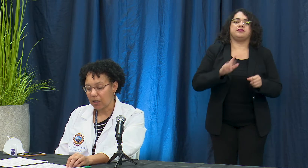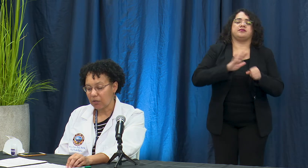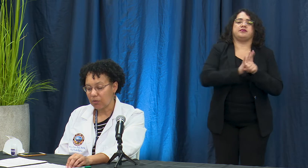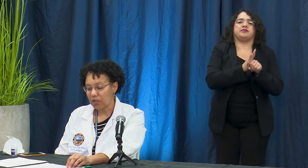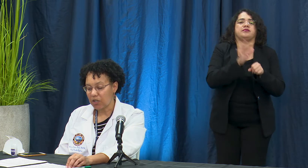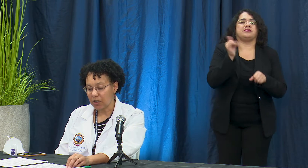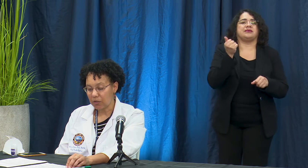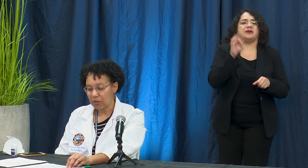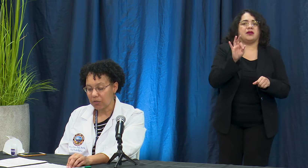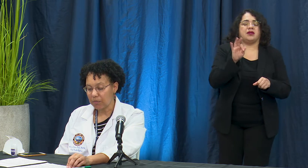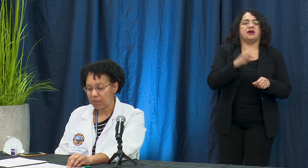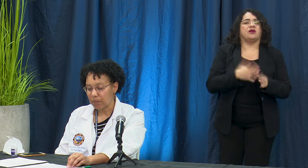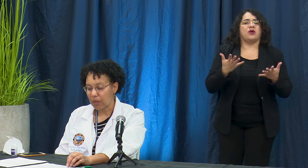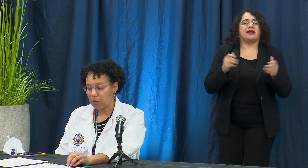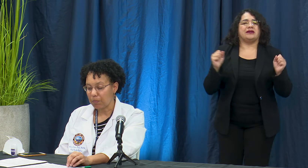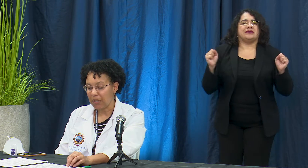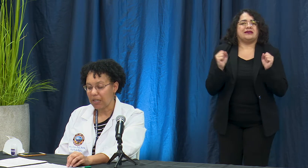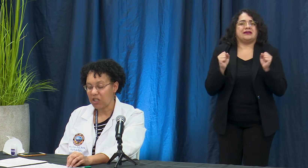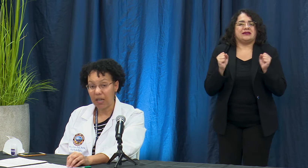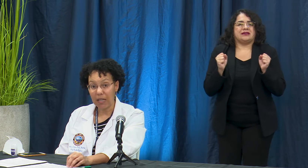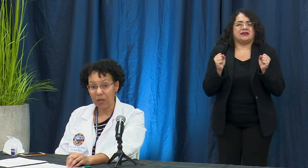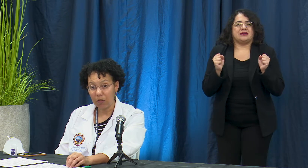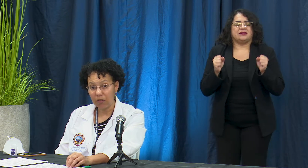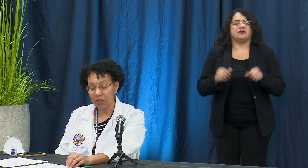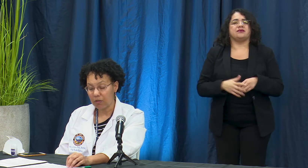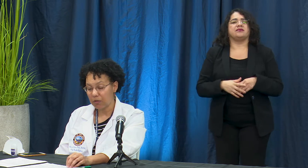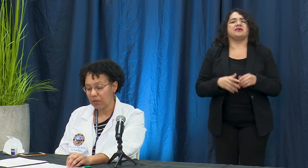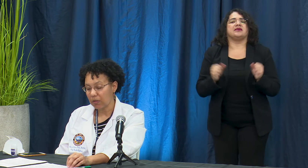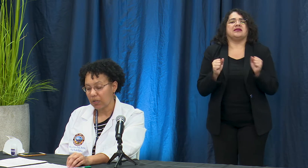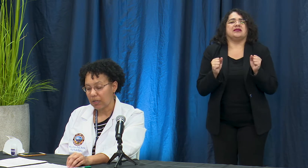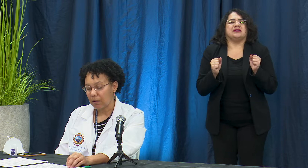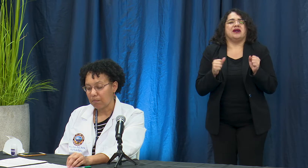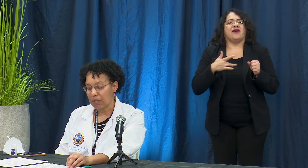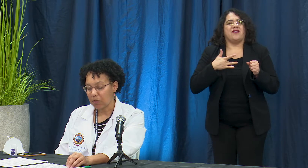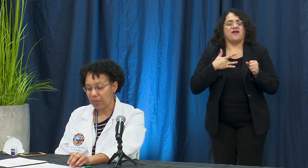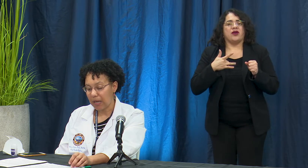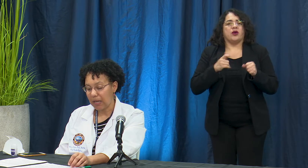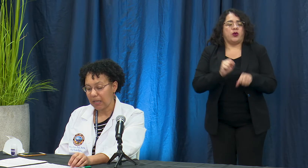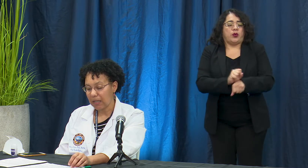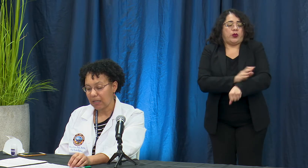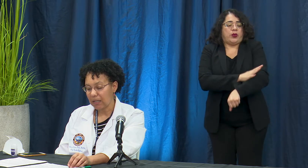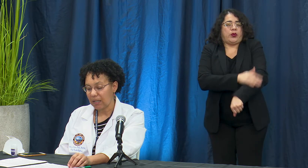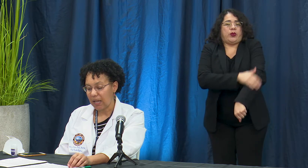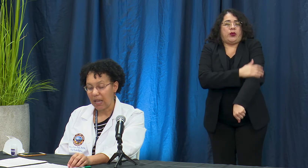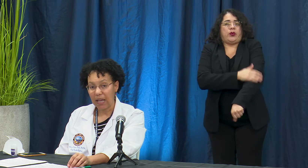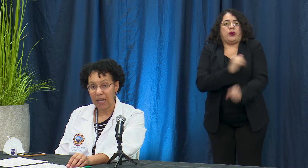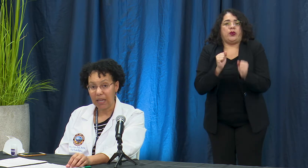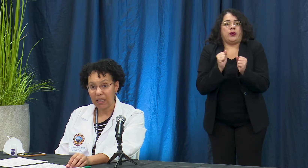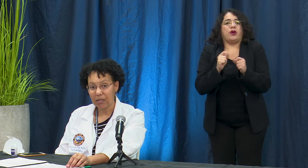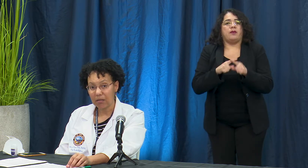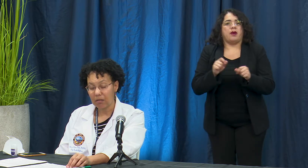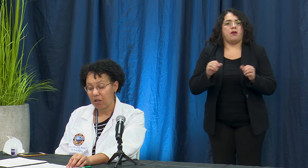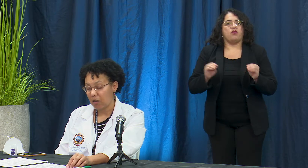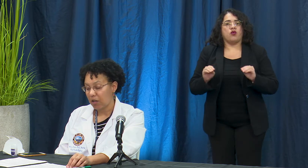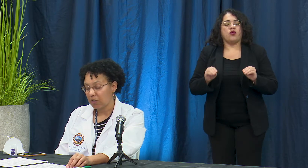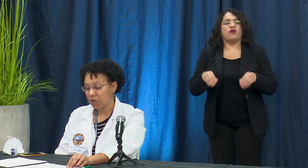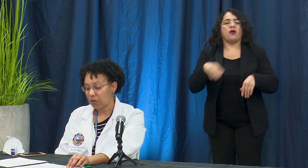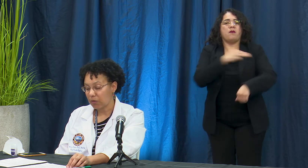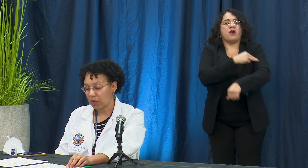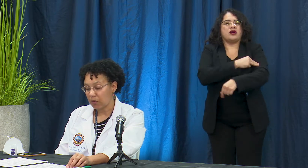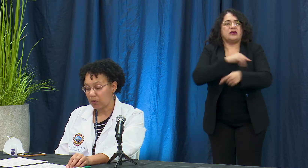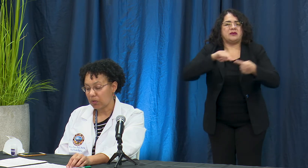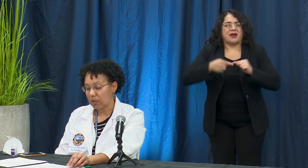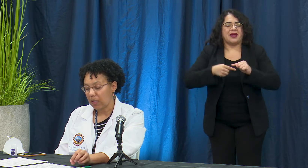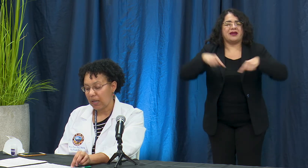that includes chills, repeated shaking with chills, muscle pain, headache,